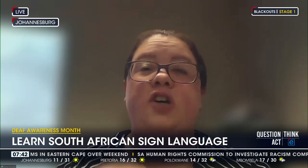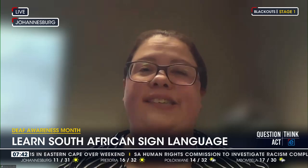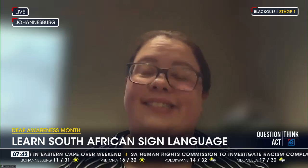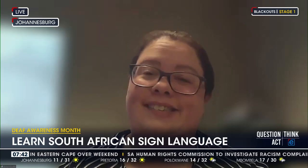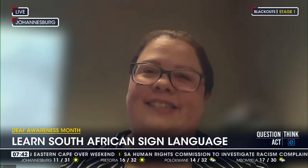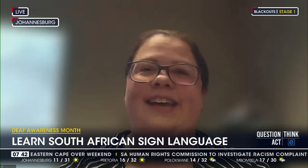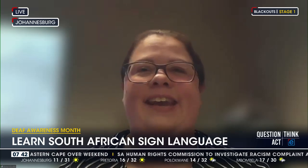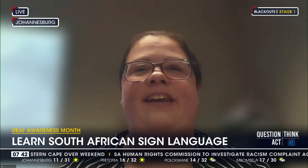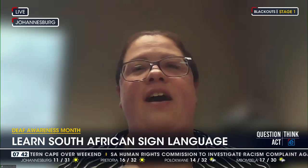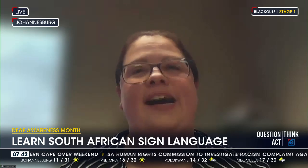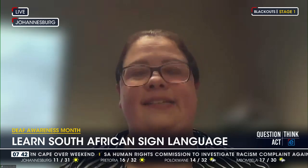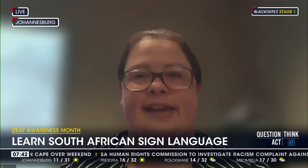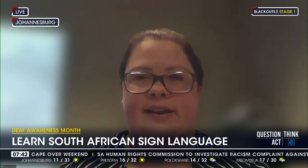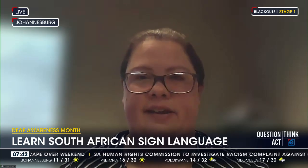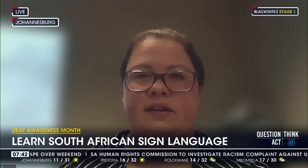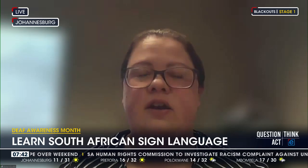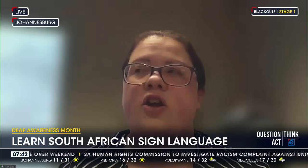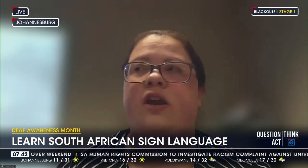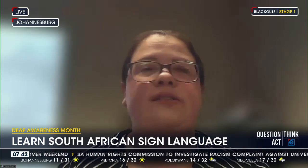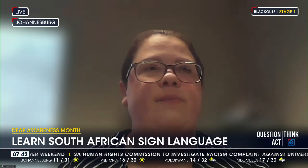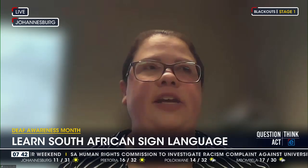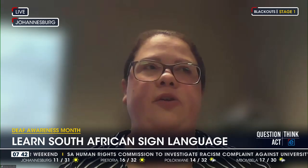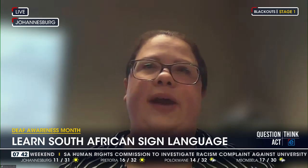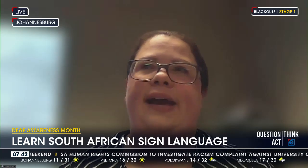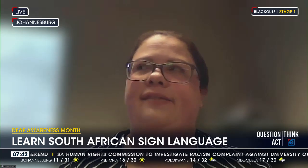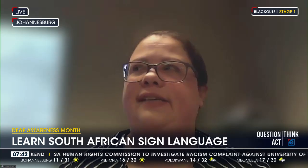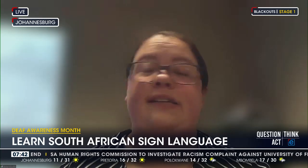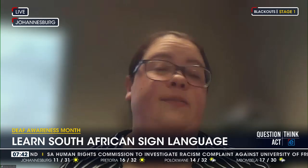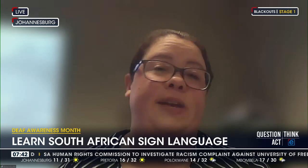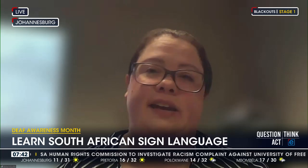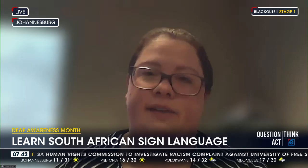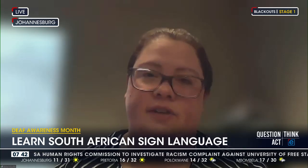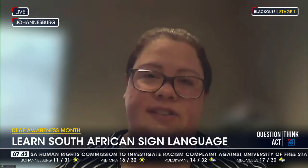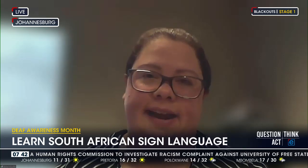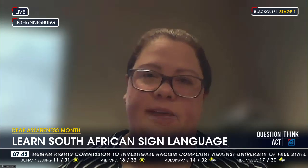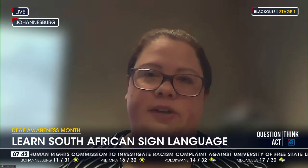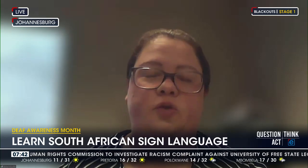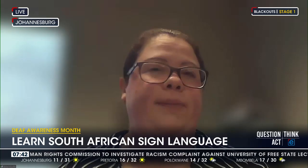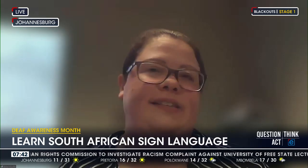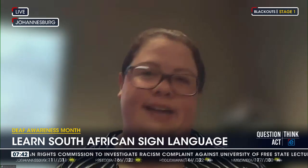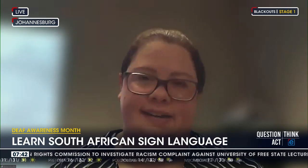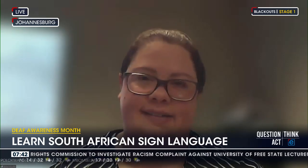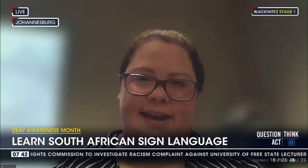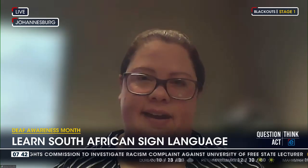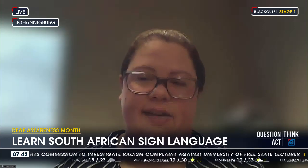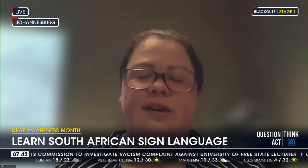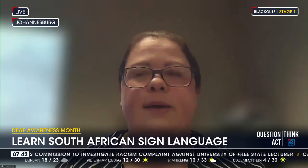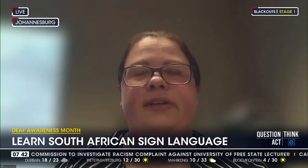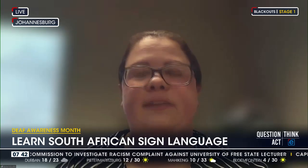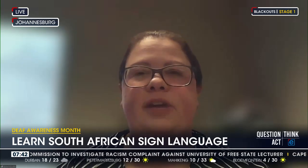is consistent and at a high standard. Not somebody who has an intermediate level of sign language or basic understanding, but